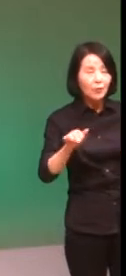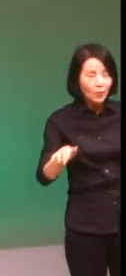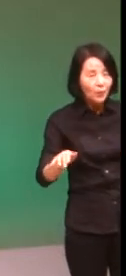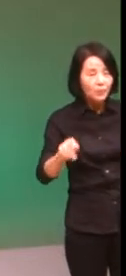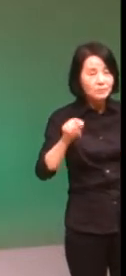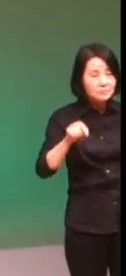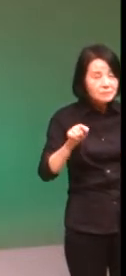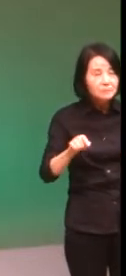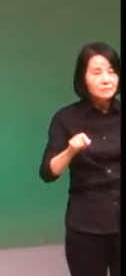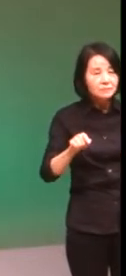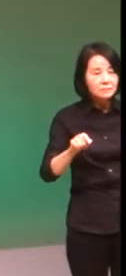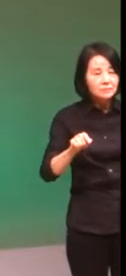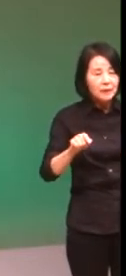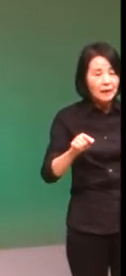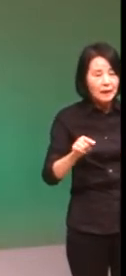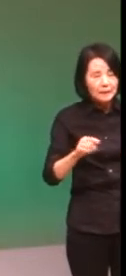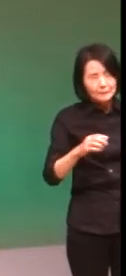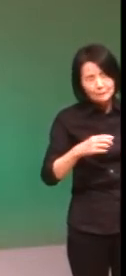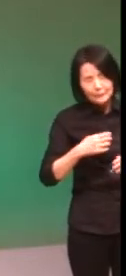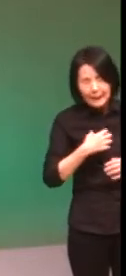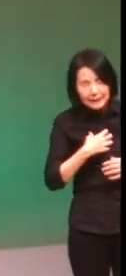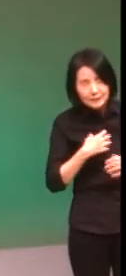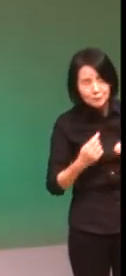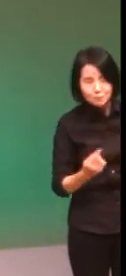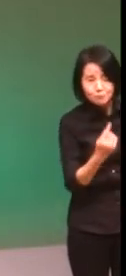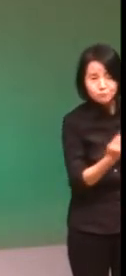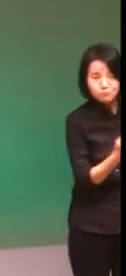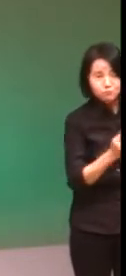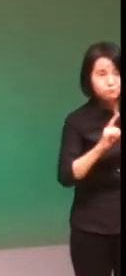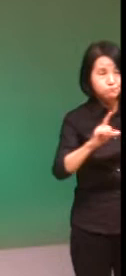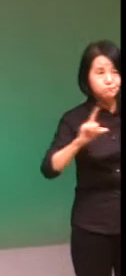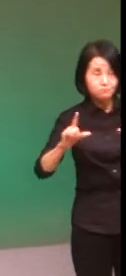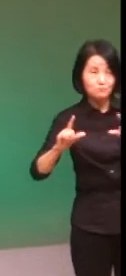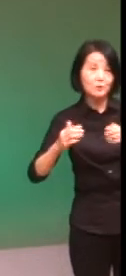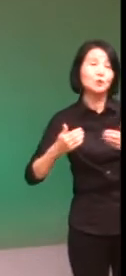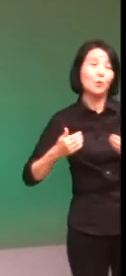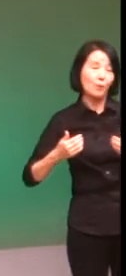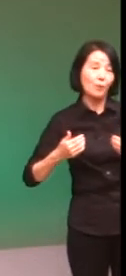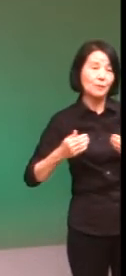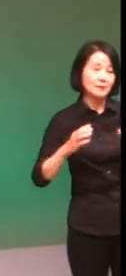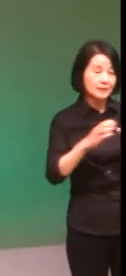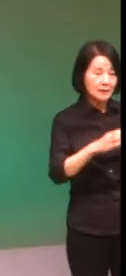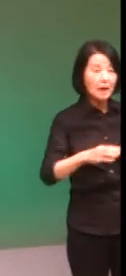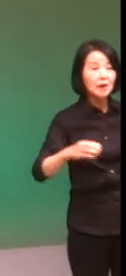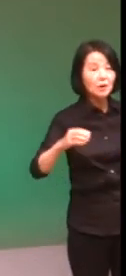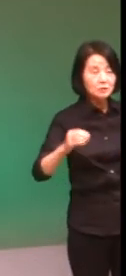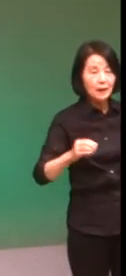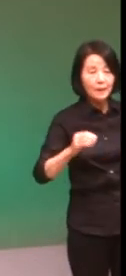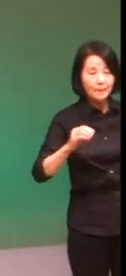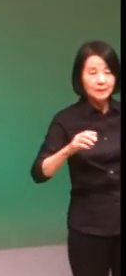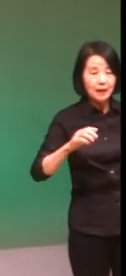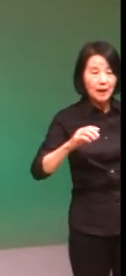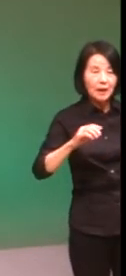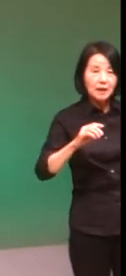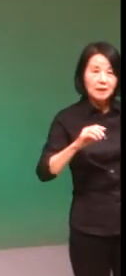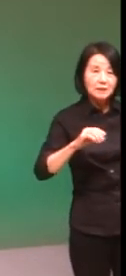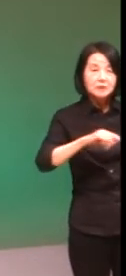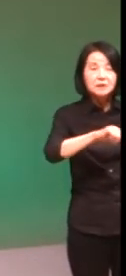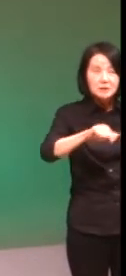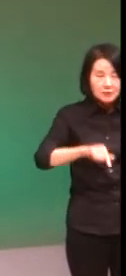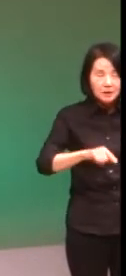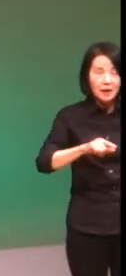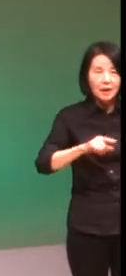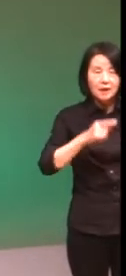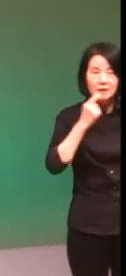consequences. Working with the Red Cross and Red Crescent societies, locally and nationally. My dream is